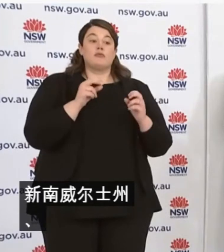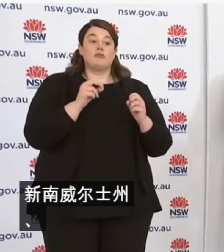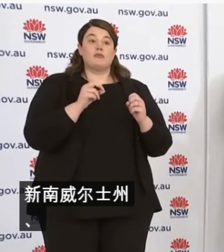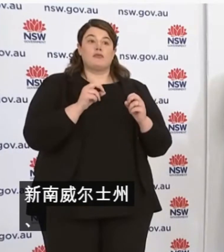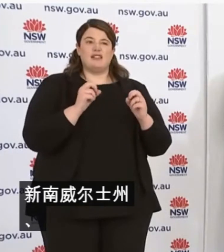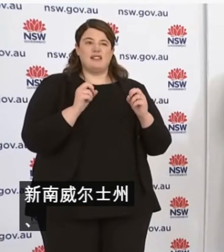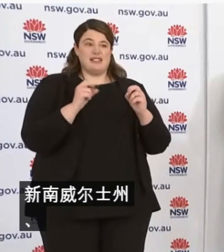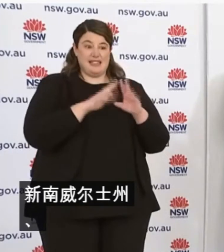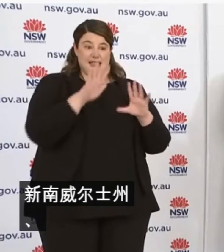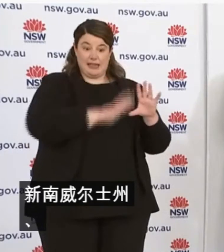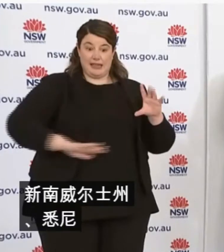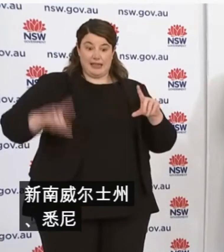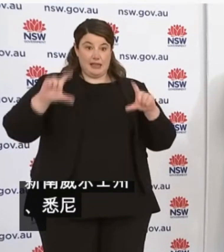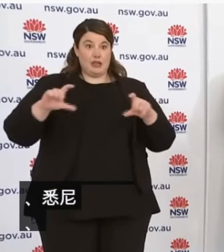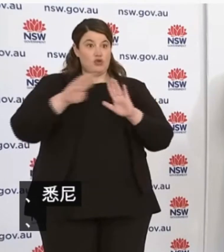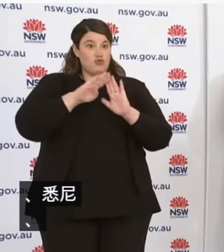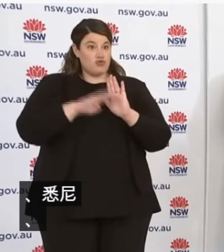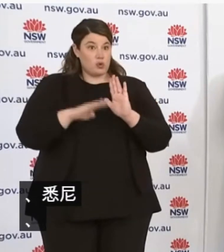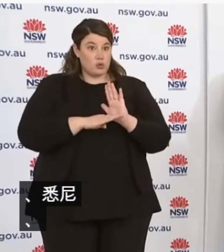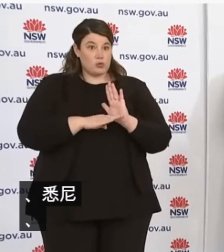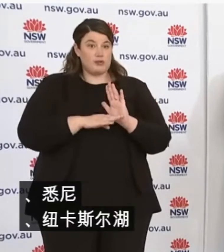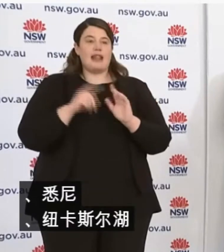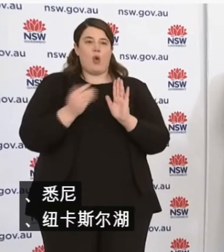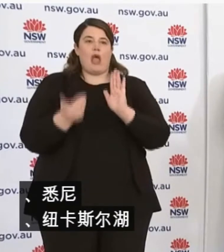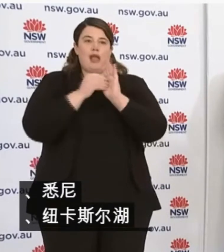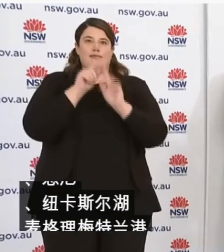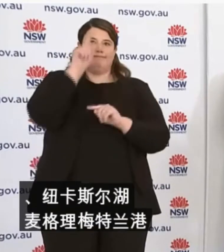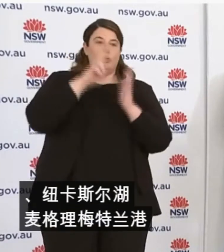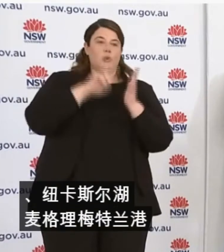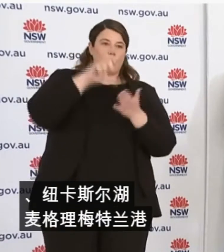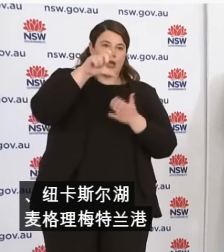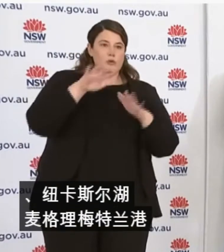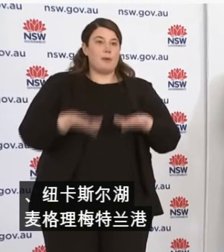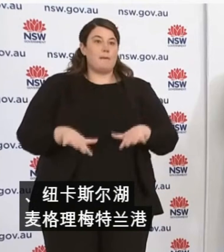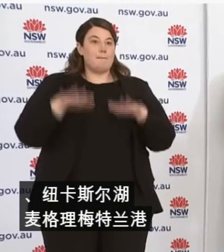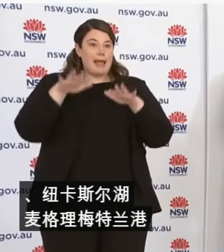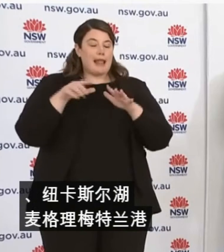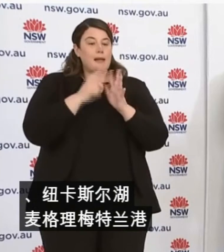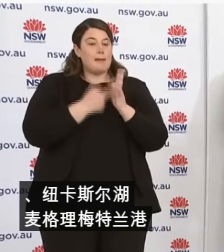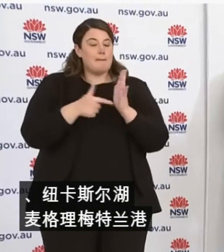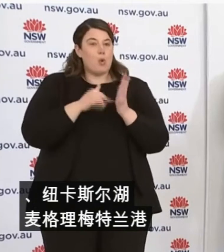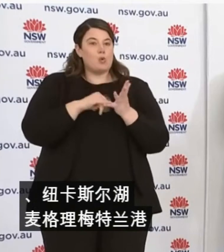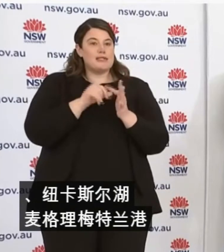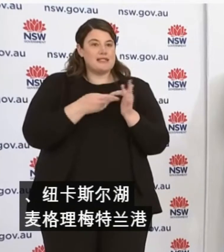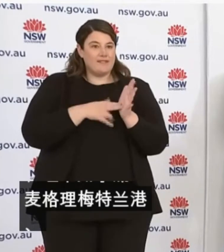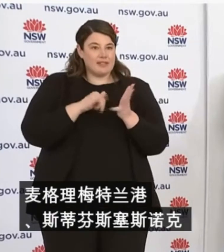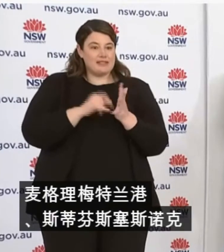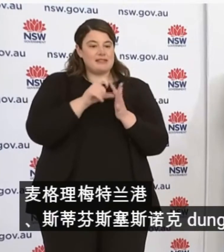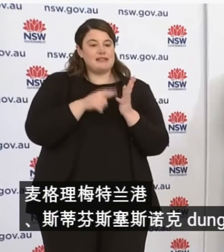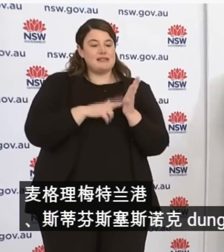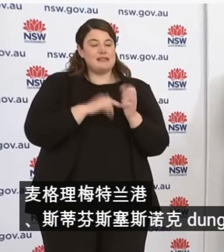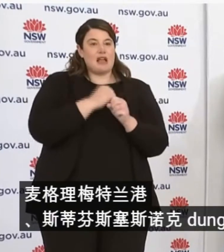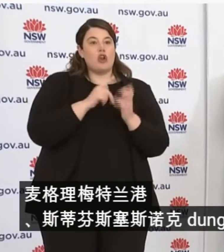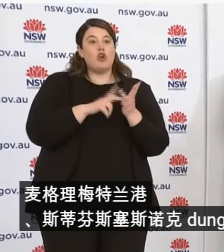Sydney-wide restrictions in the areas of Newcastle, Lake Macquarie, Maitland, Port Stephens, Cessnock, Dungog, Singleton